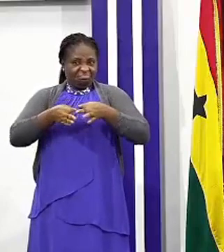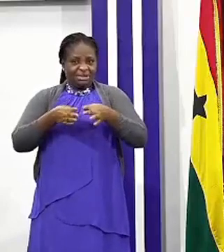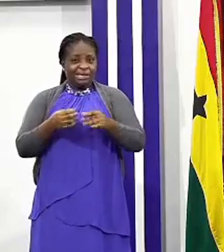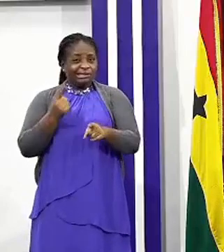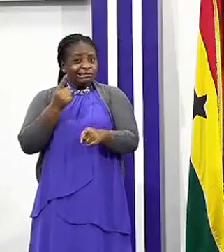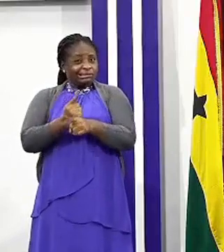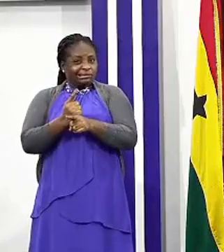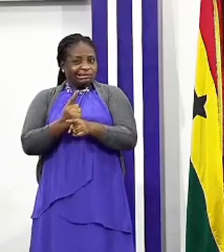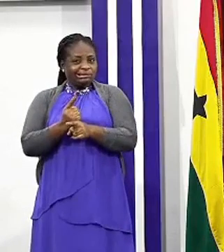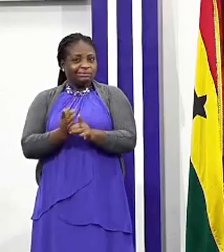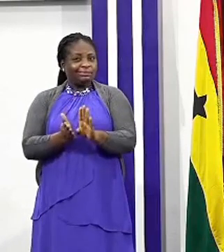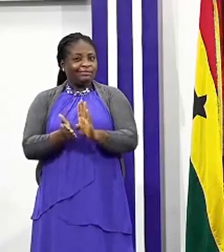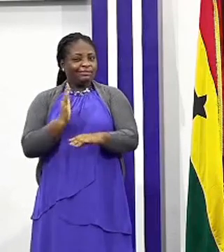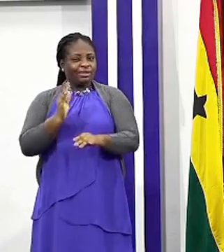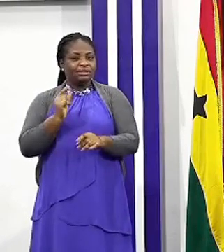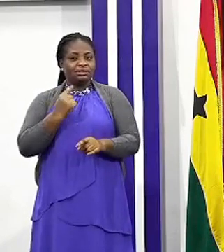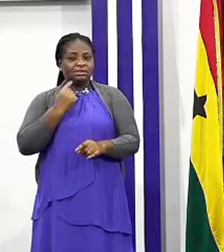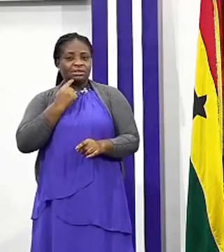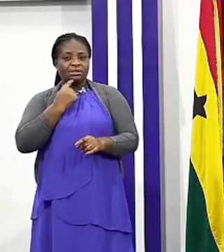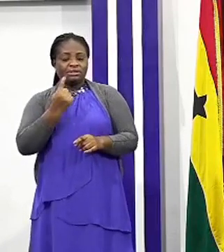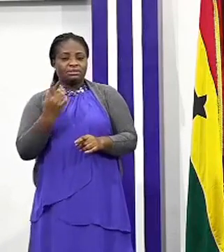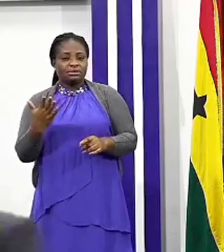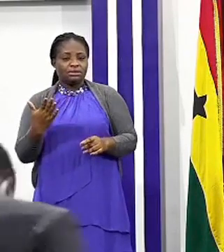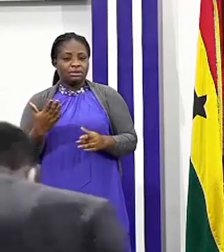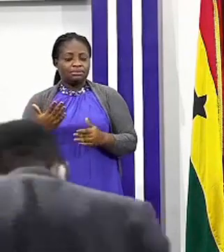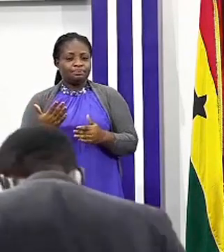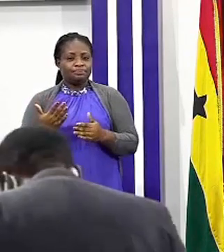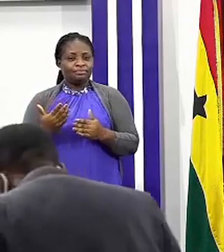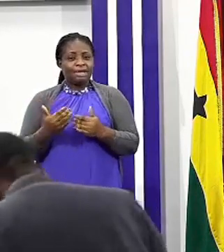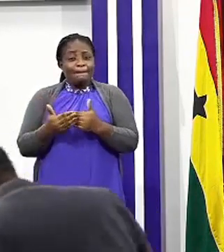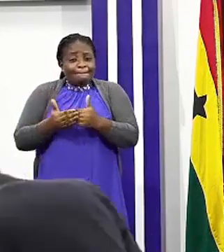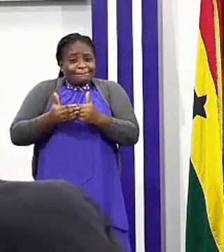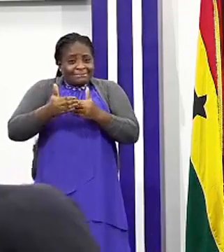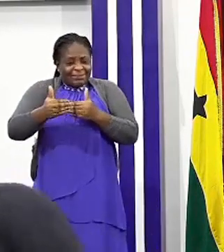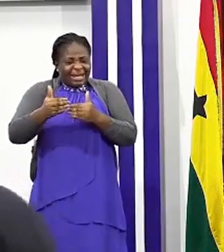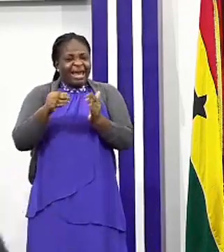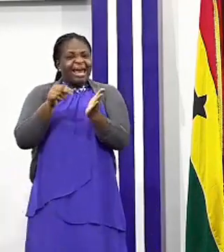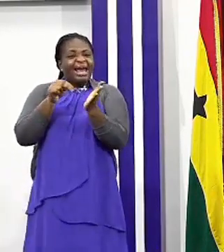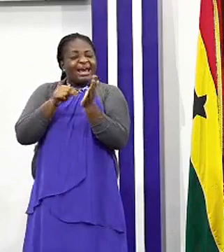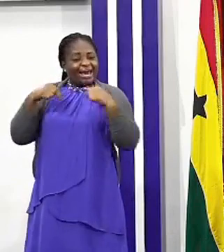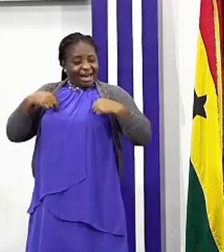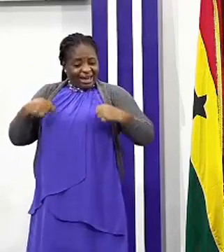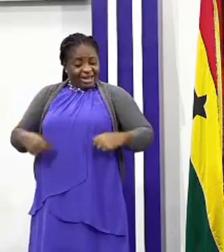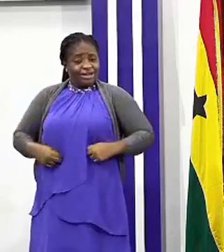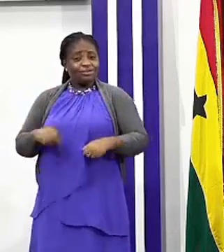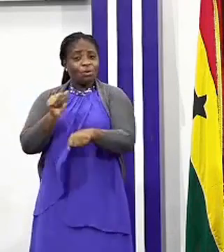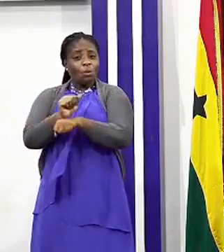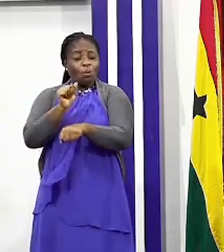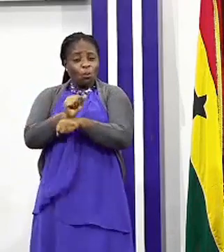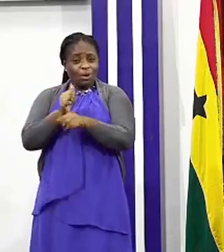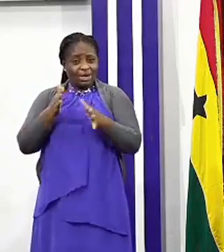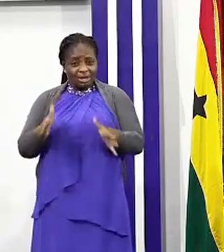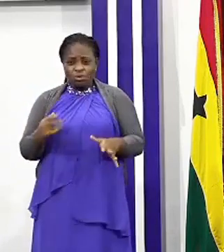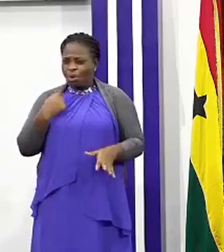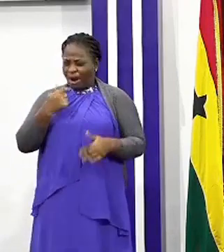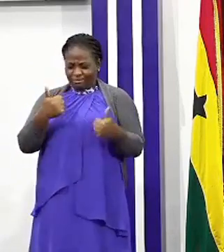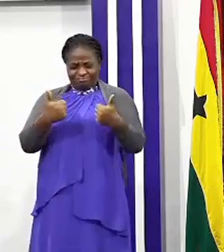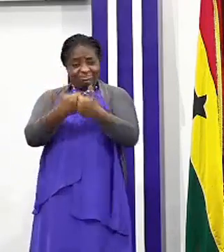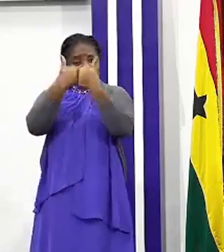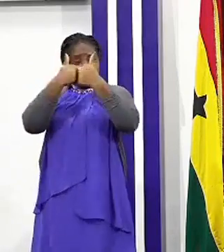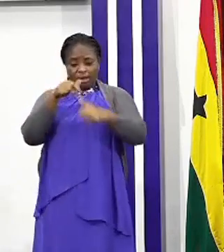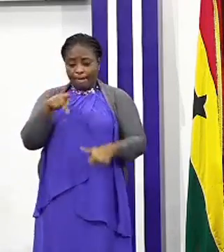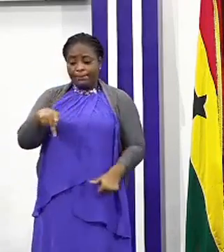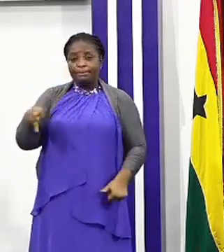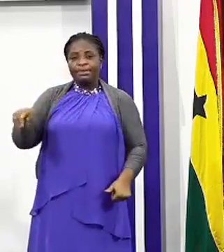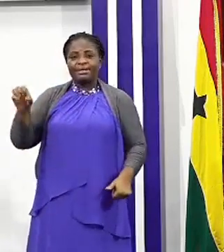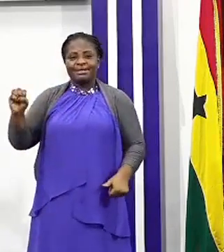Just a quick comment before we even proceed. Health workers who have challenges with PPEs, we have asked that you